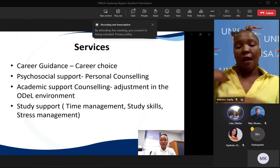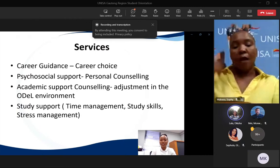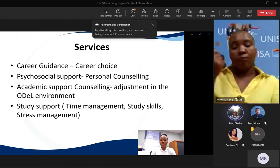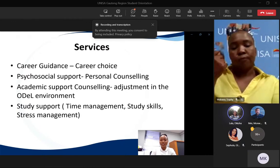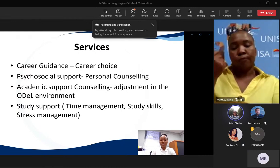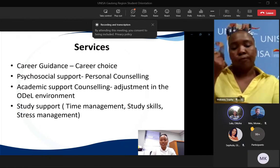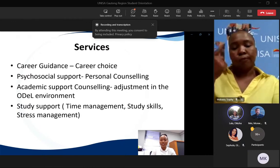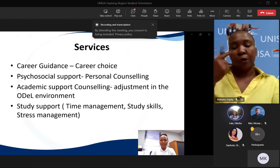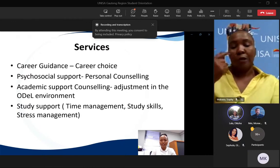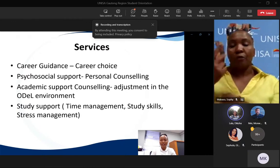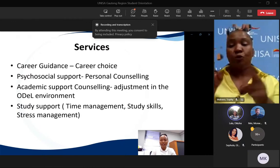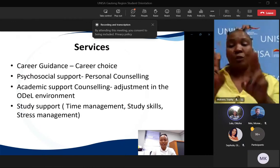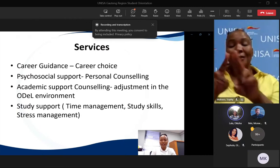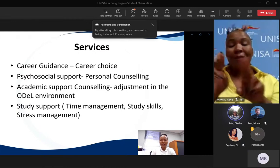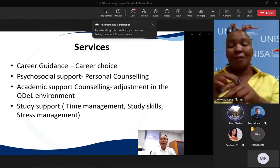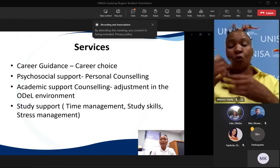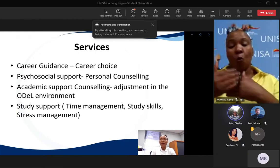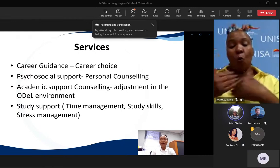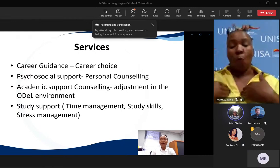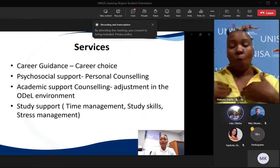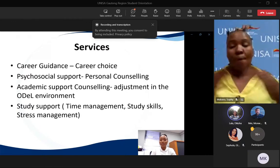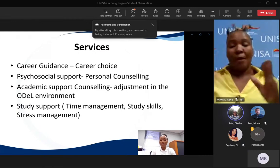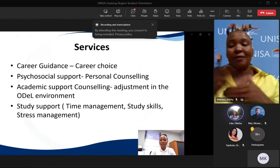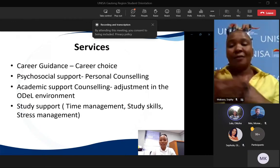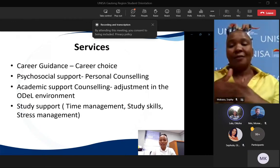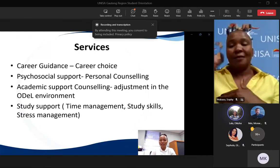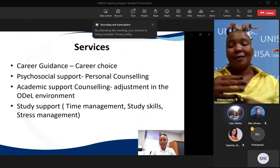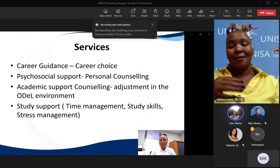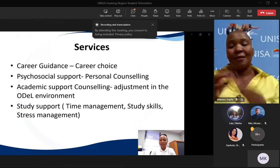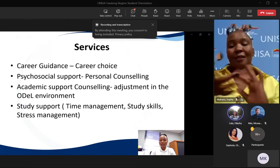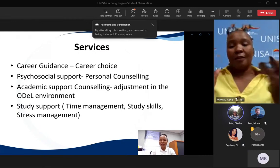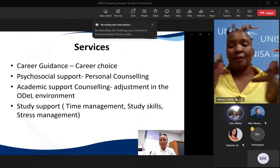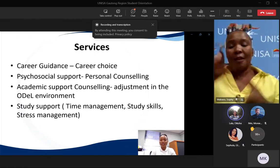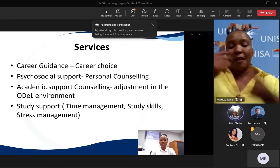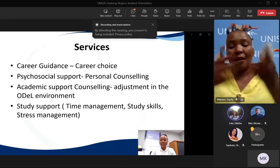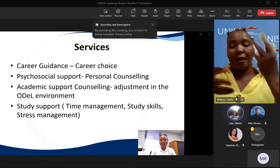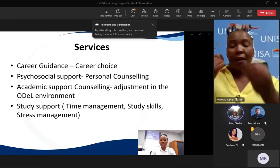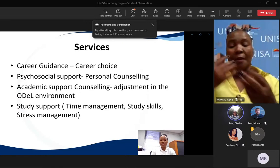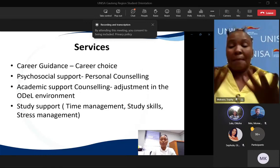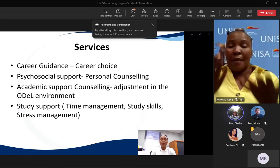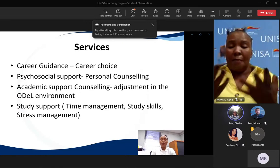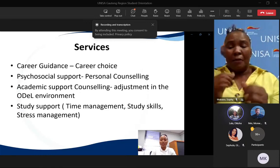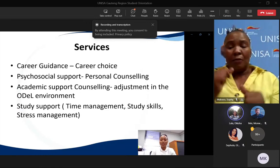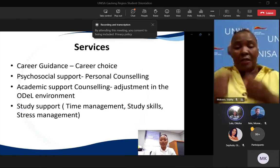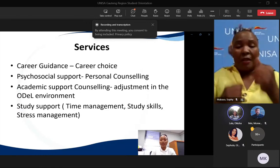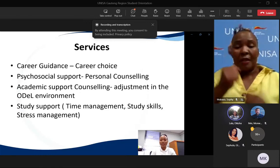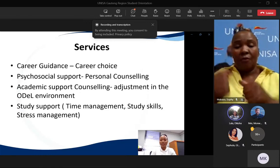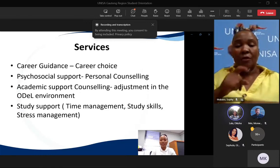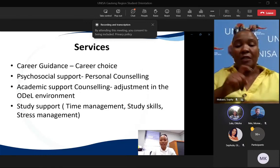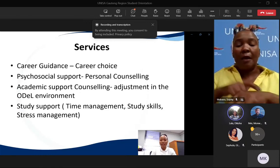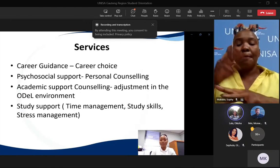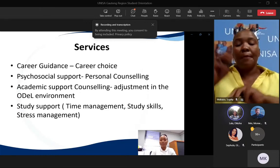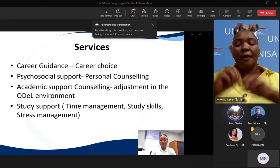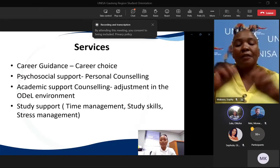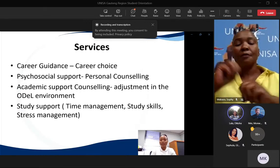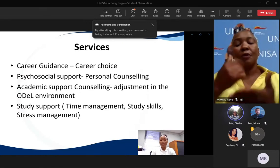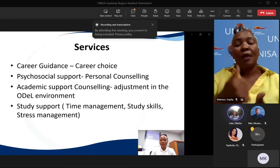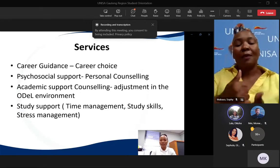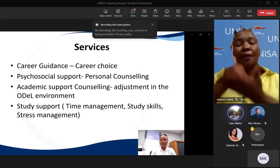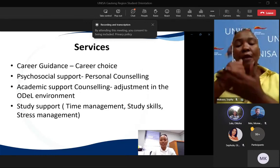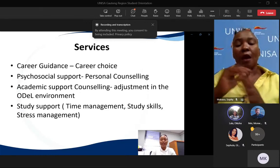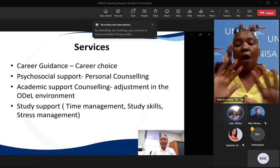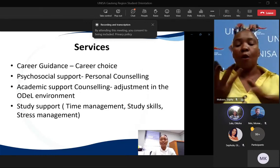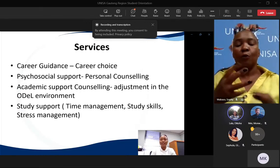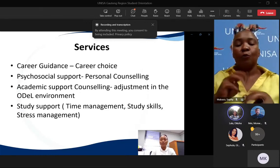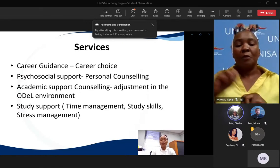unicy is an open distance e-learning they might struggle with time management so we assist them with managing time